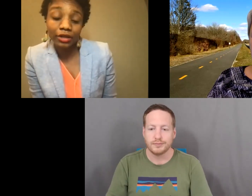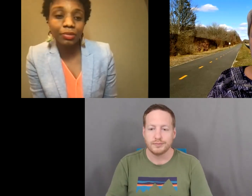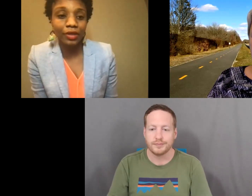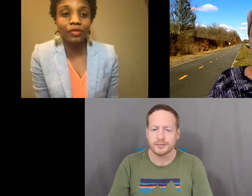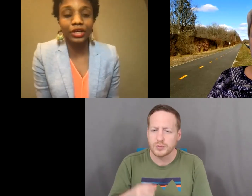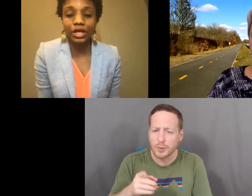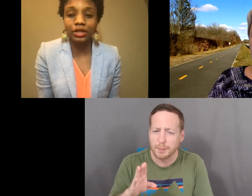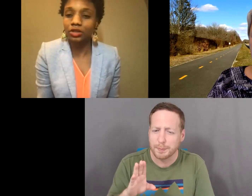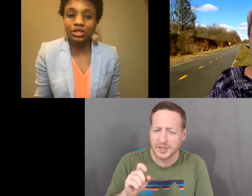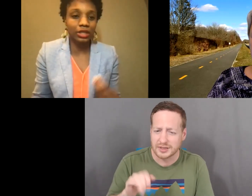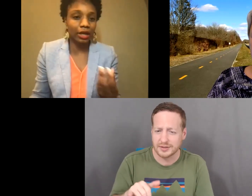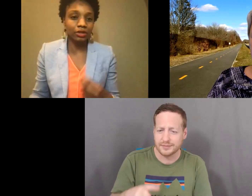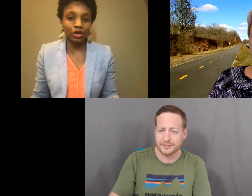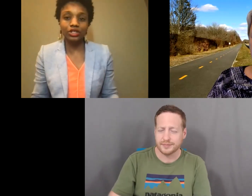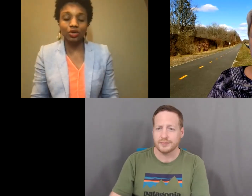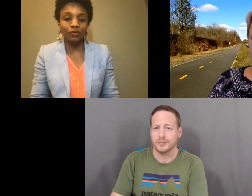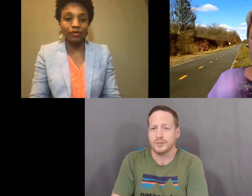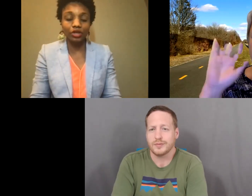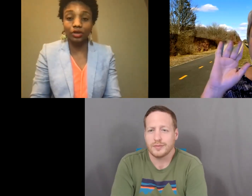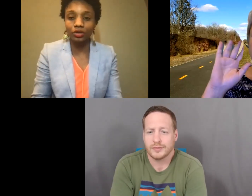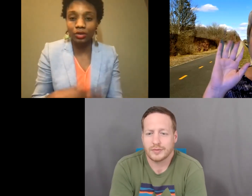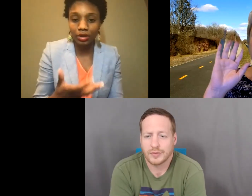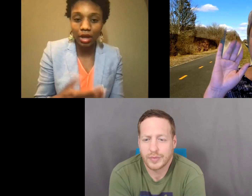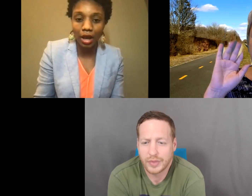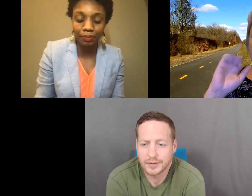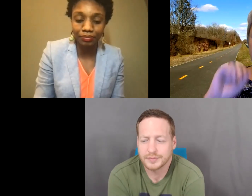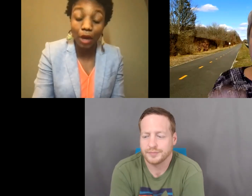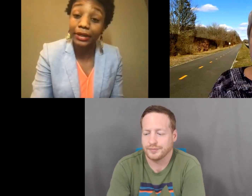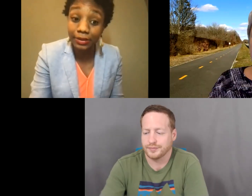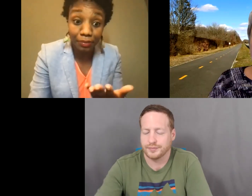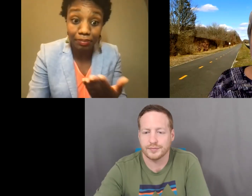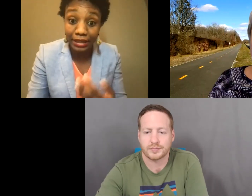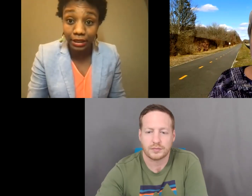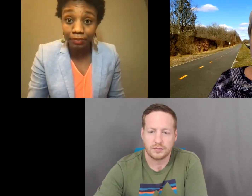put that on the agenda. So just let Ernest know if you have any critical topics. Betsy?